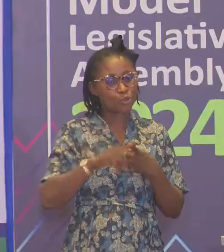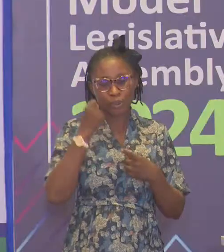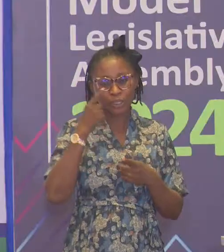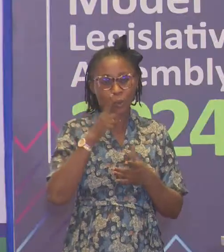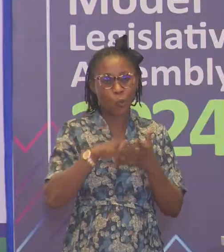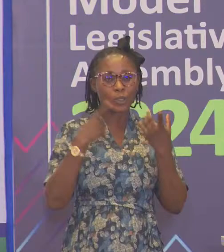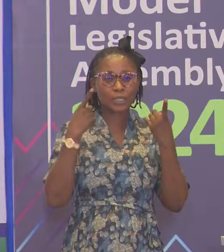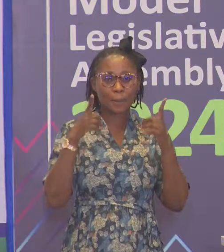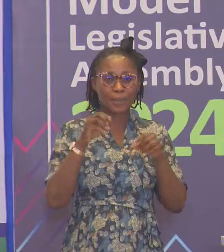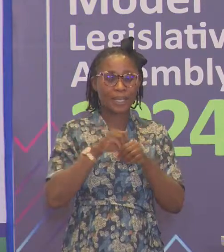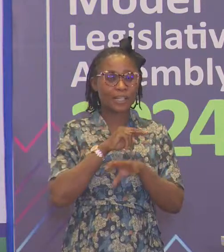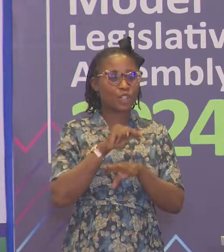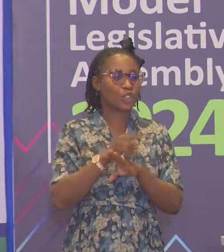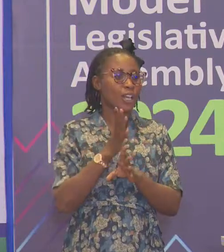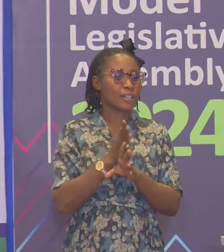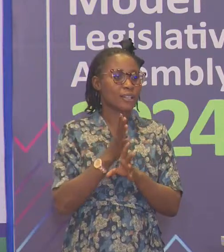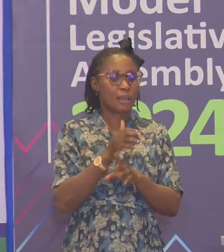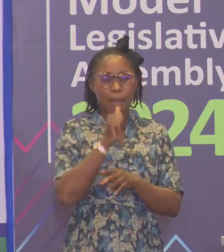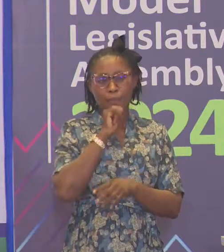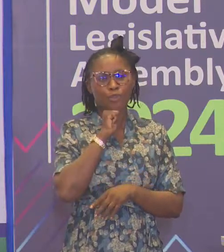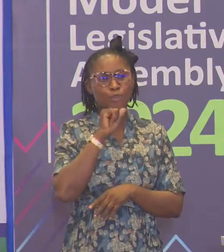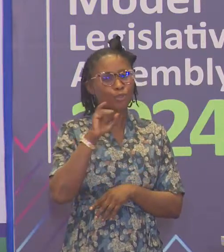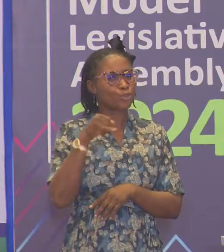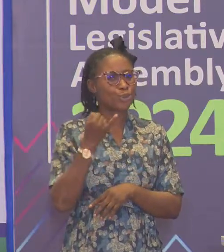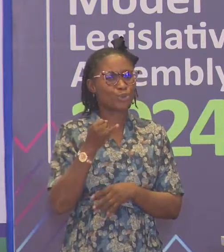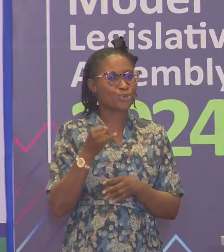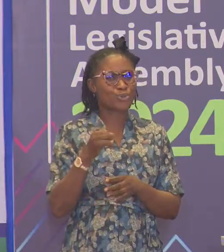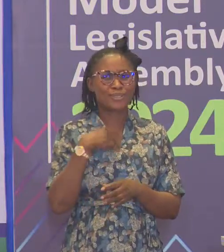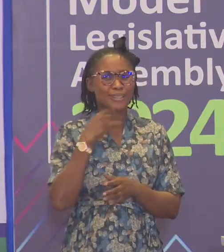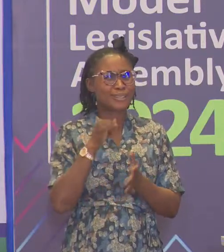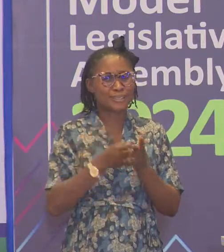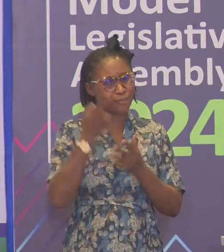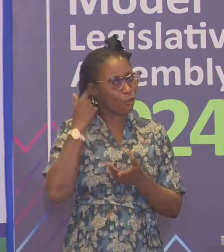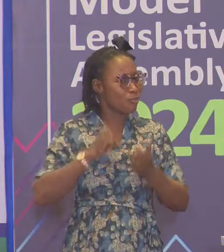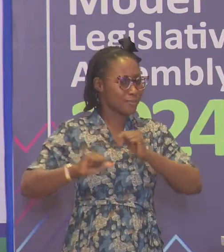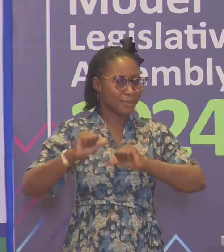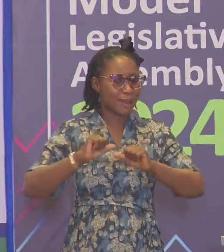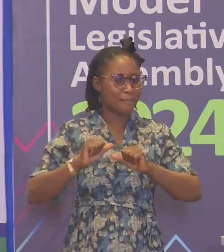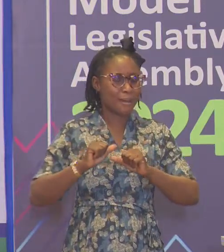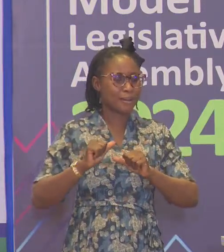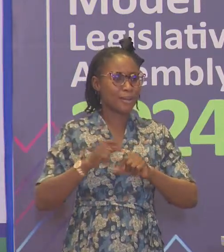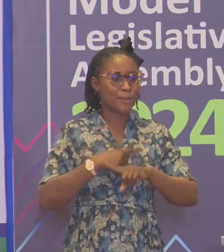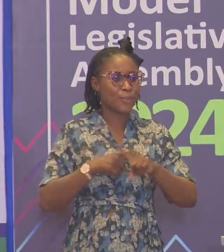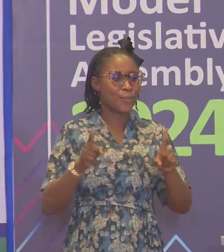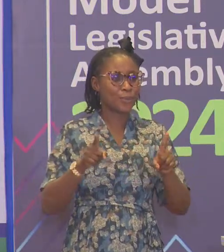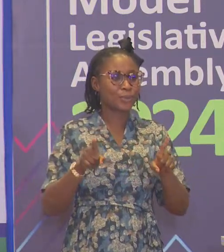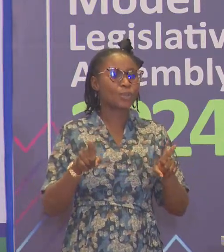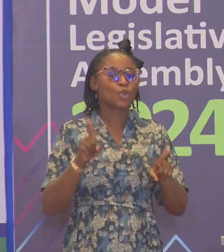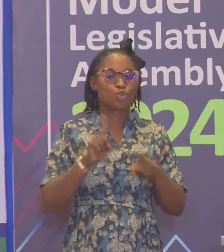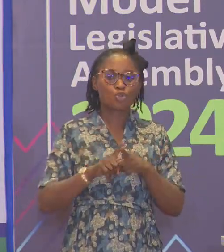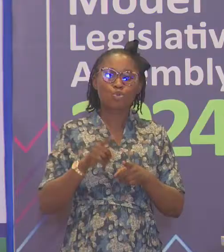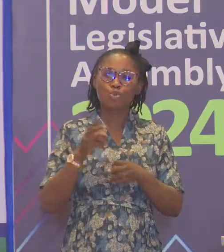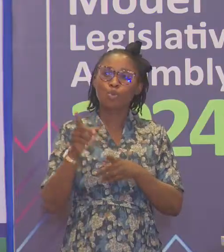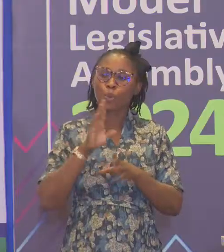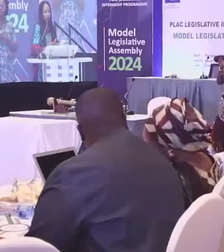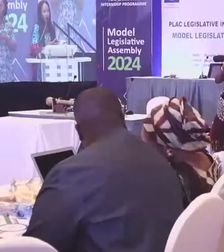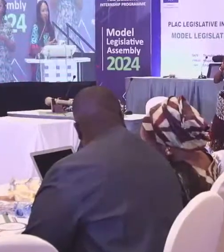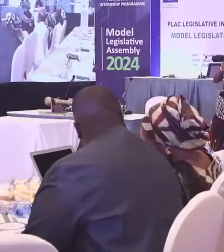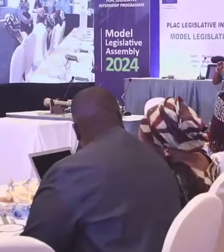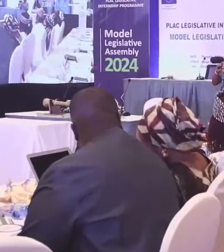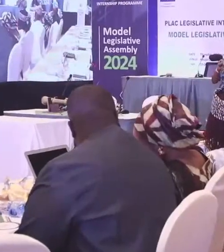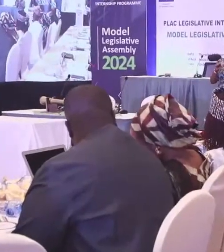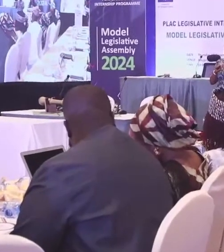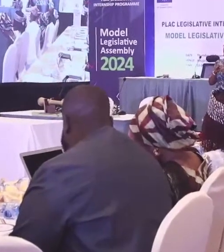National Assembly, and not just reenact it for drama's sake, but also discuss real-life issues. The interns did draft bills, they even did